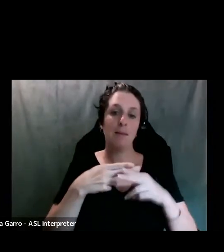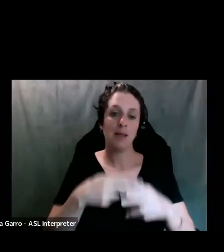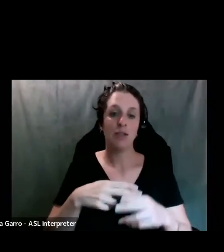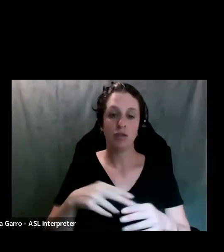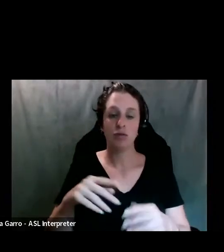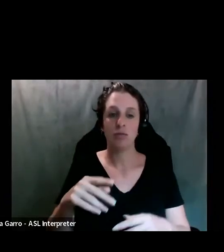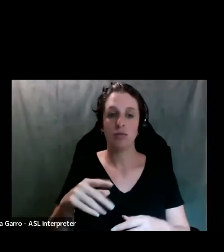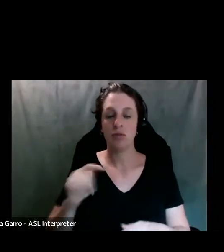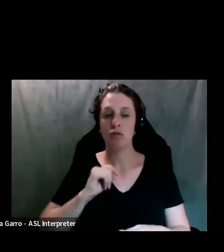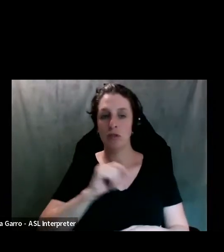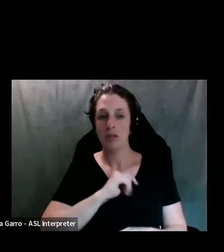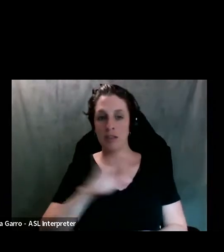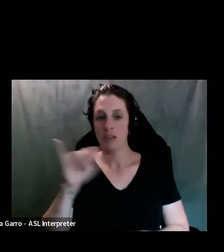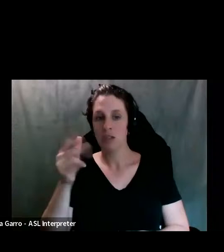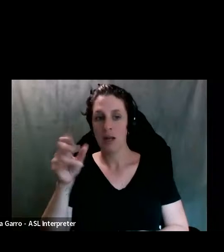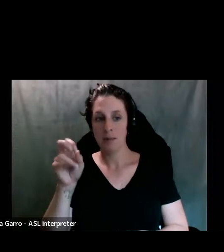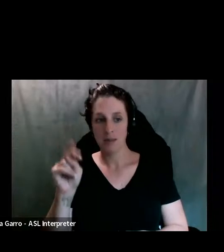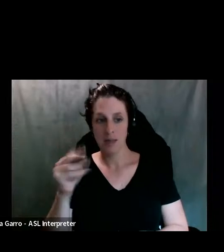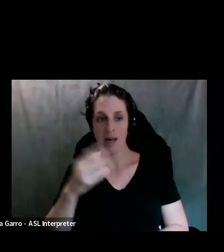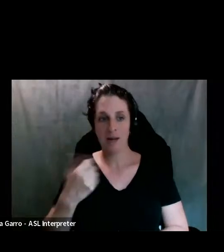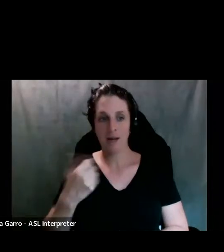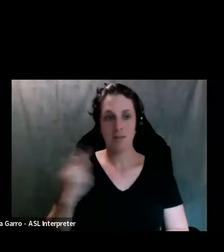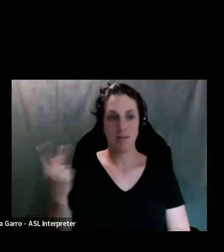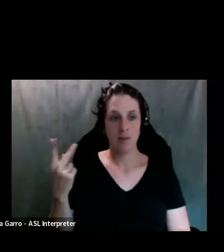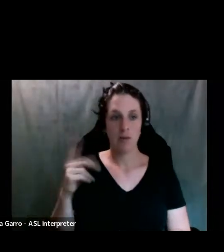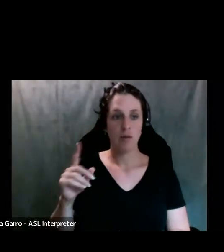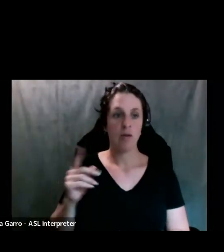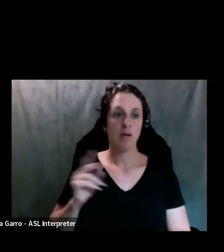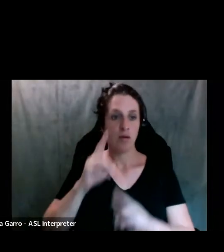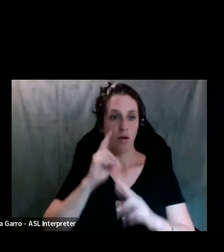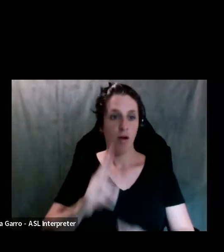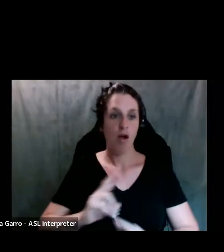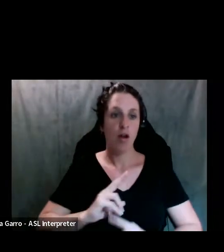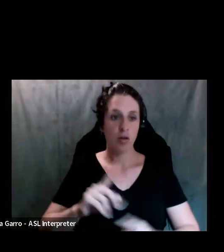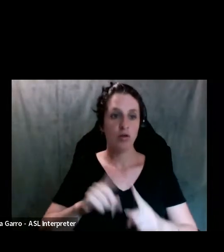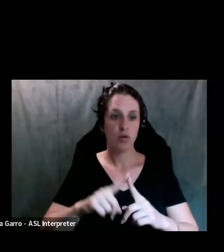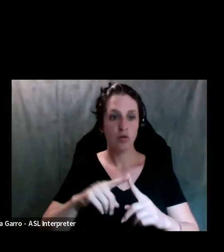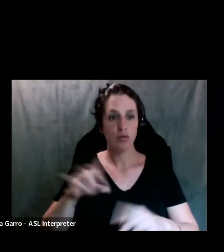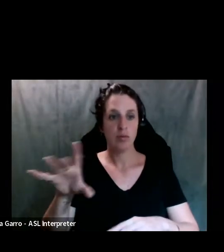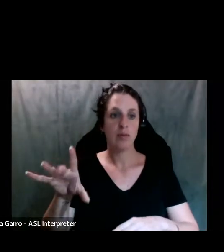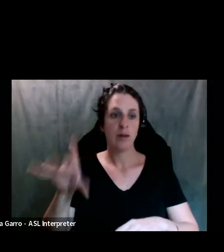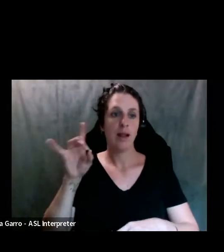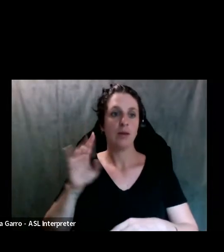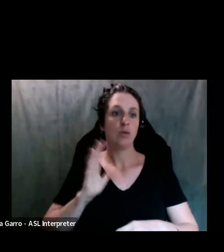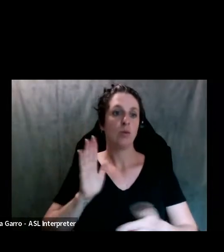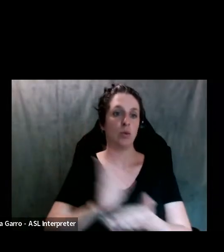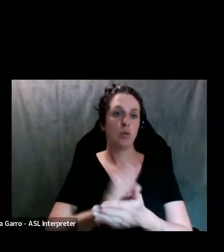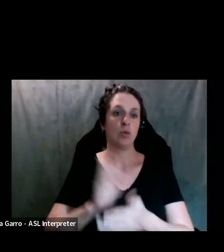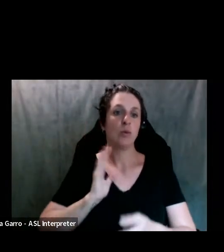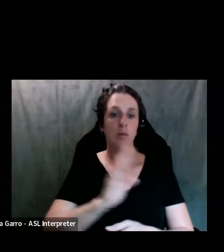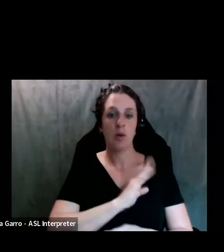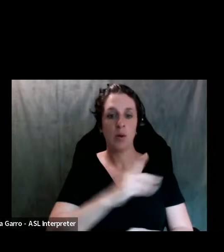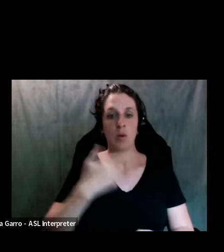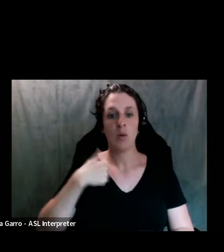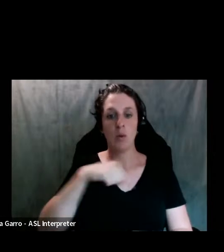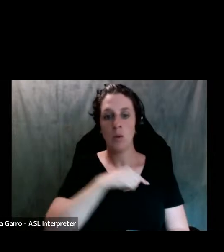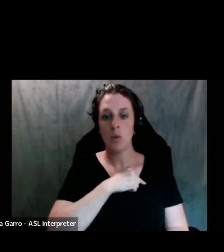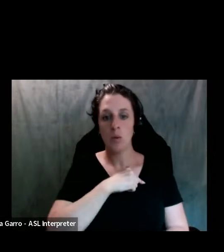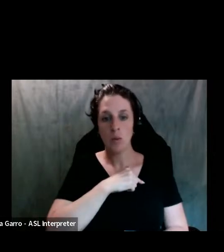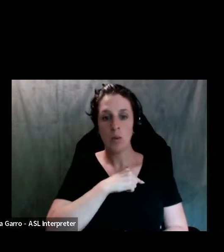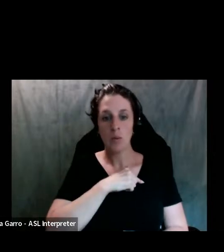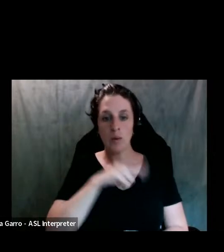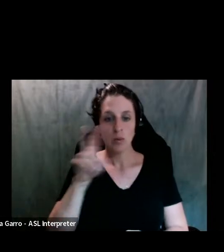Jacobson and myself were first honored to be elected to the school board. We toured the bridge program